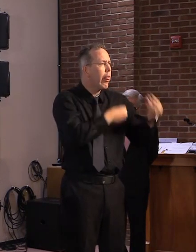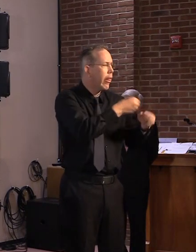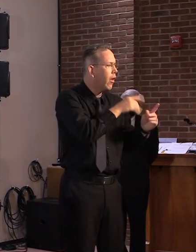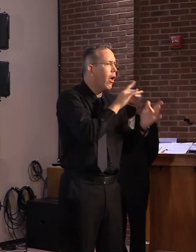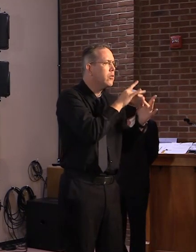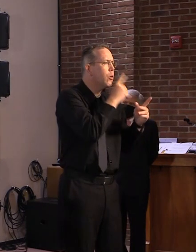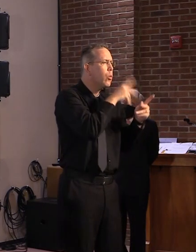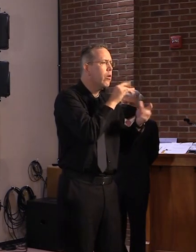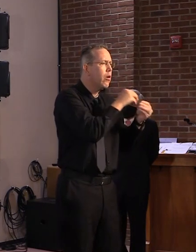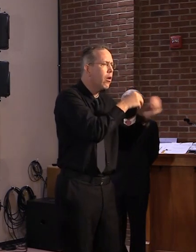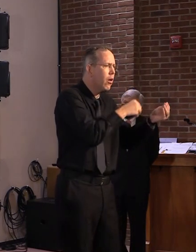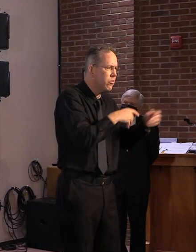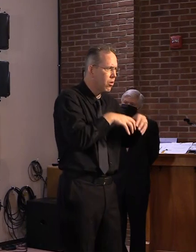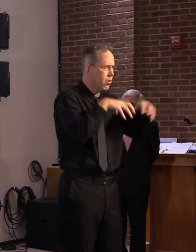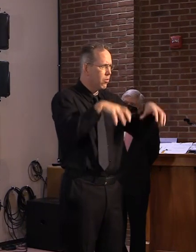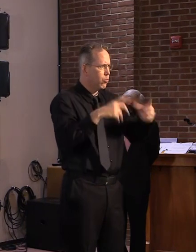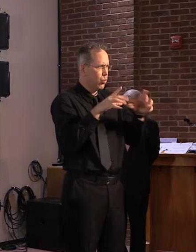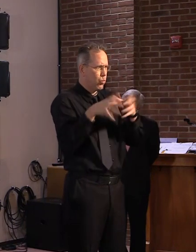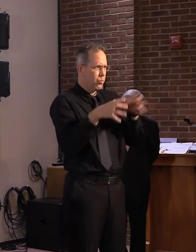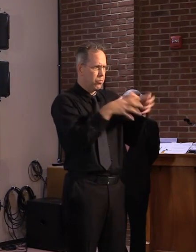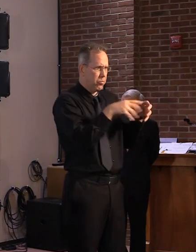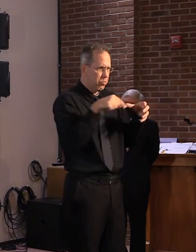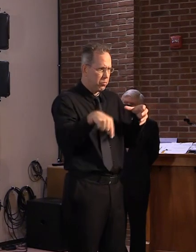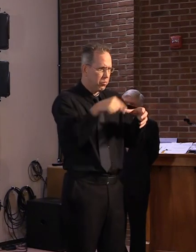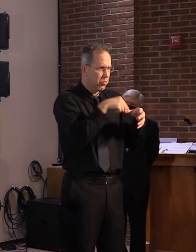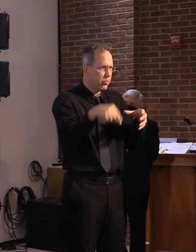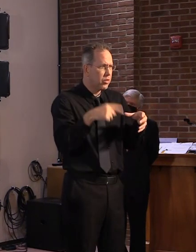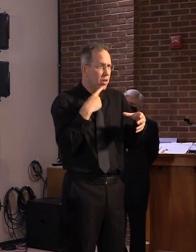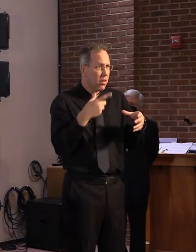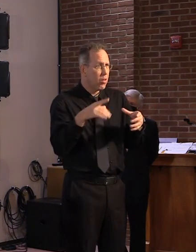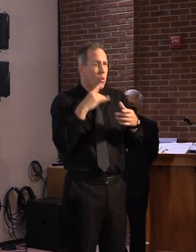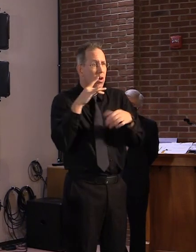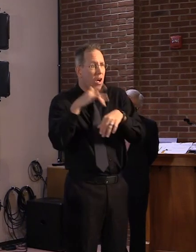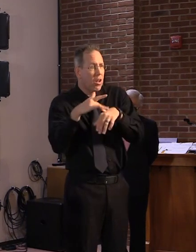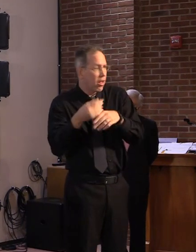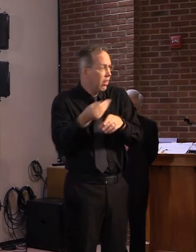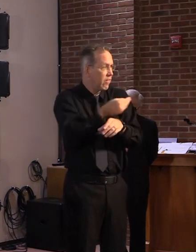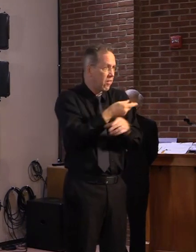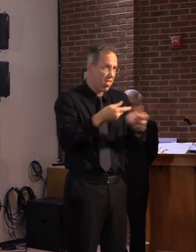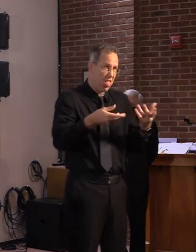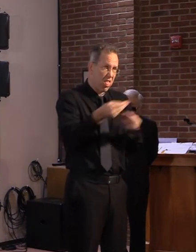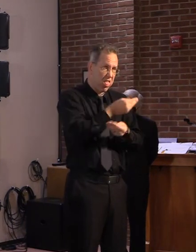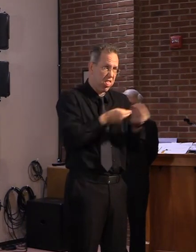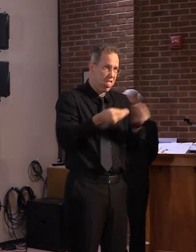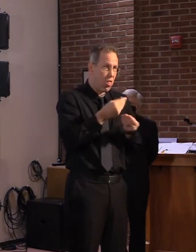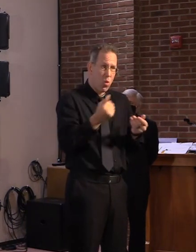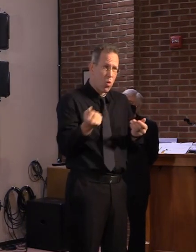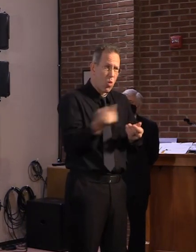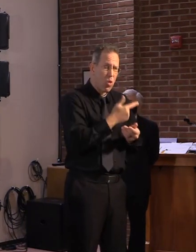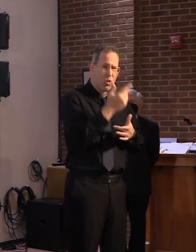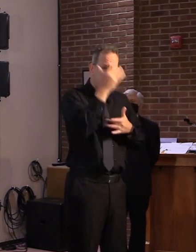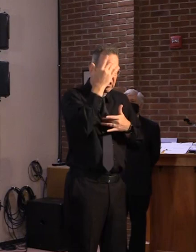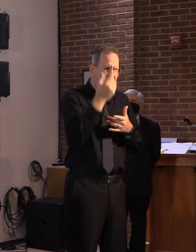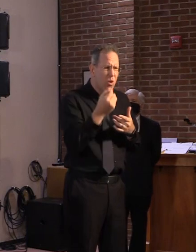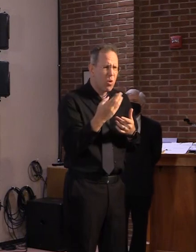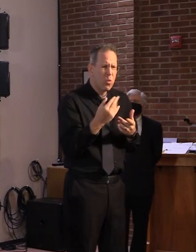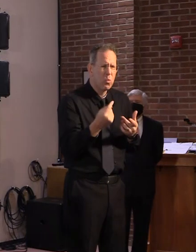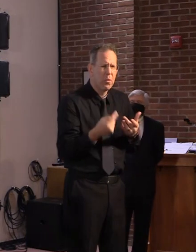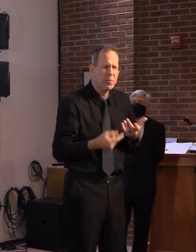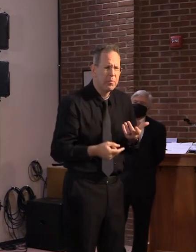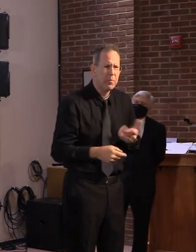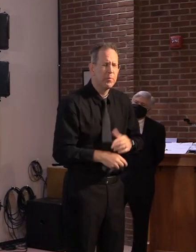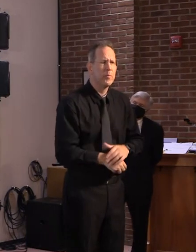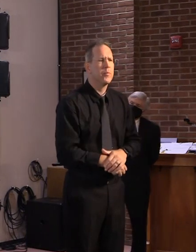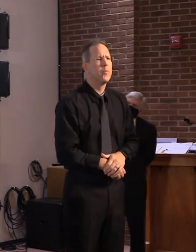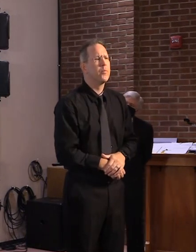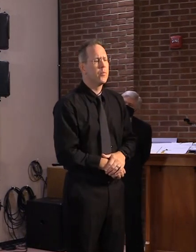was interconnected? It means like almost everybody got it? Well, no. So in this case, if you're identified